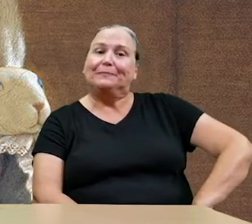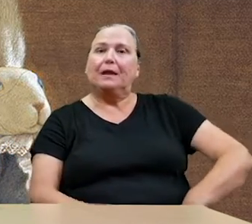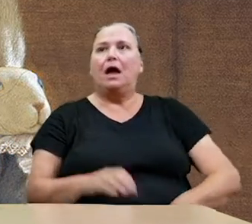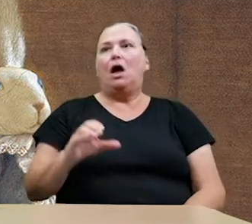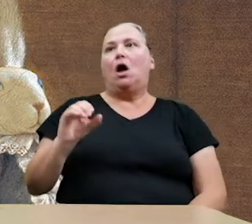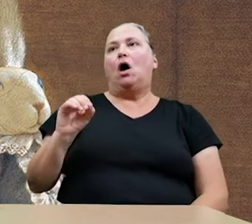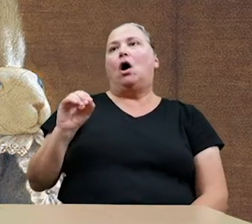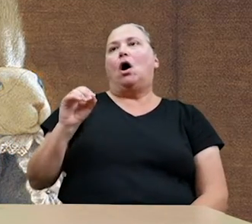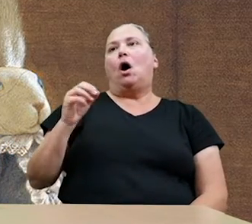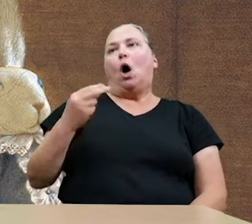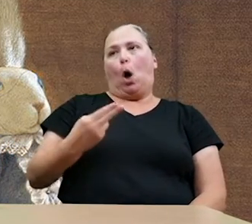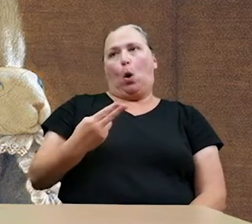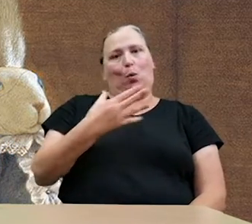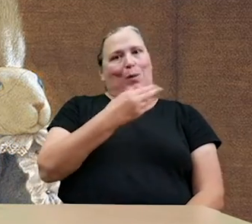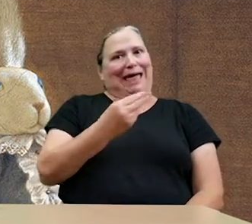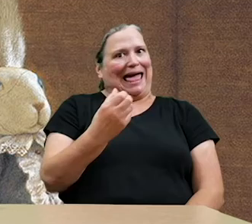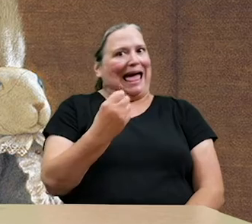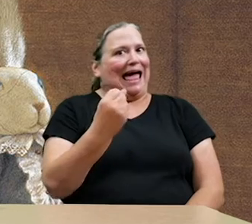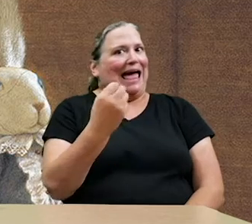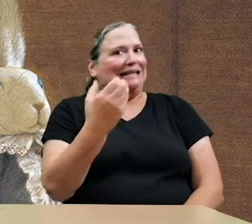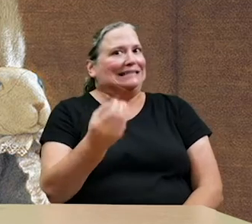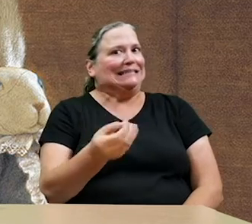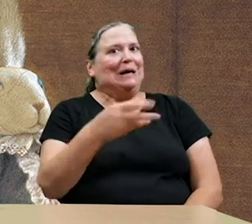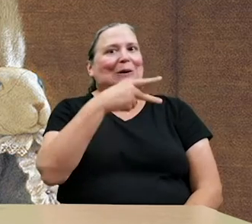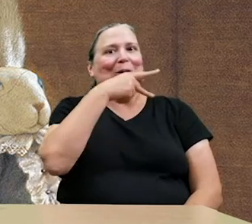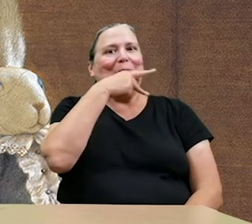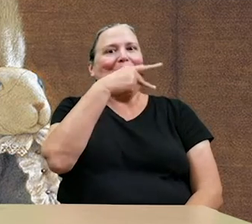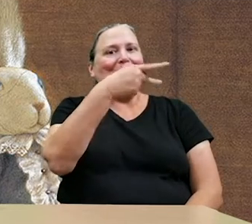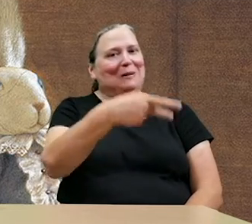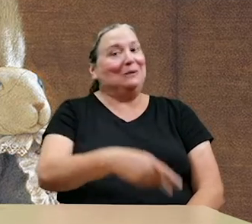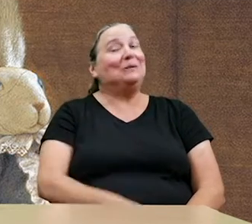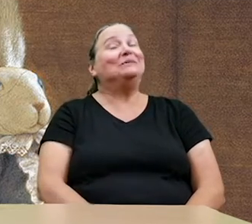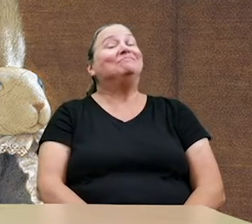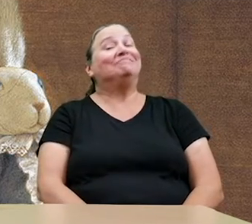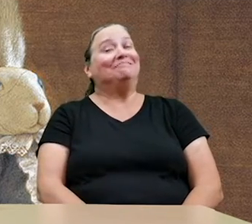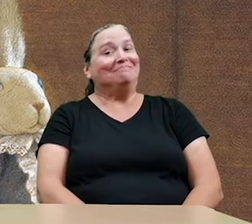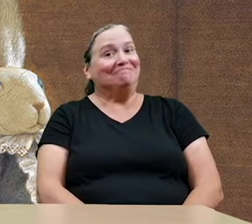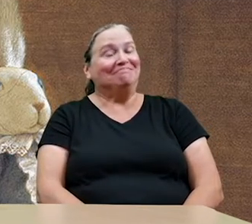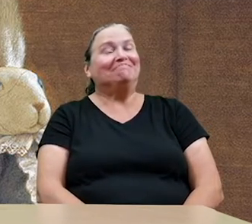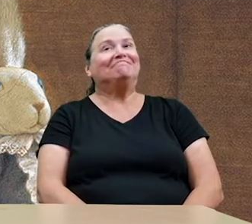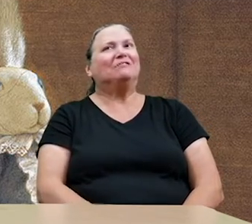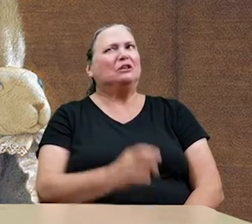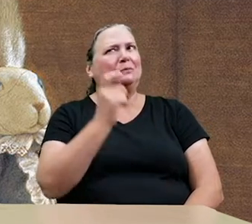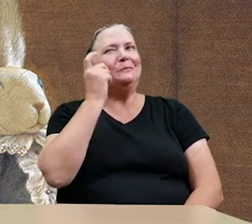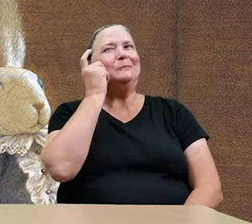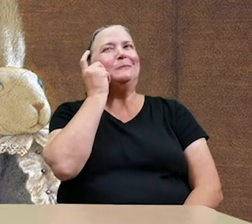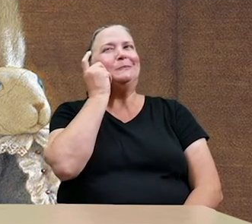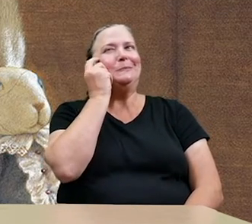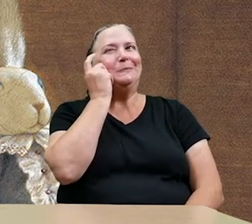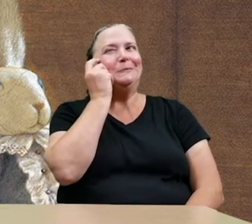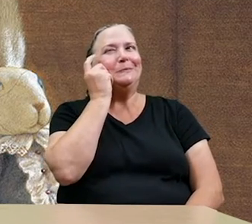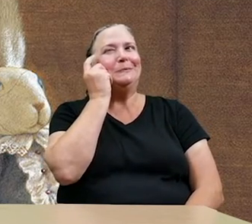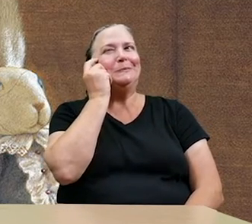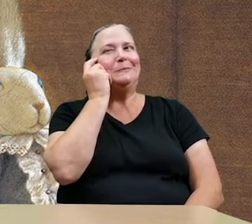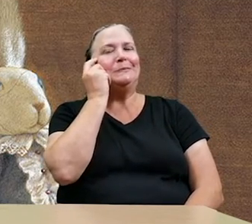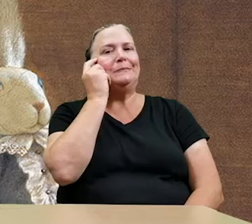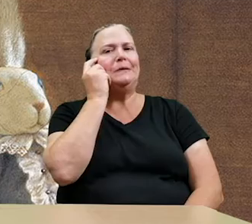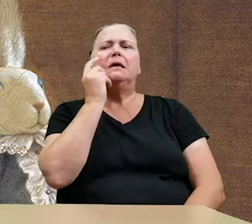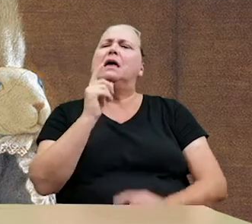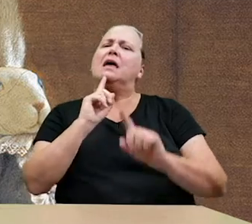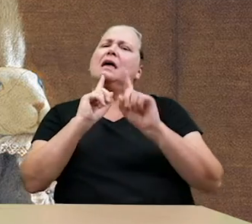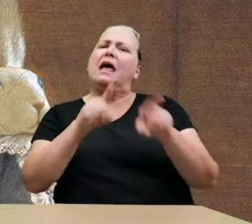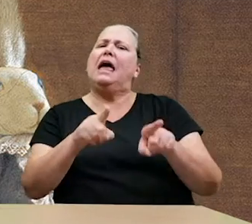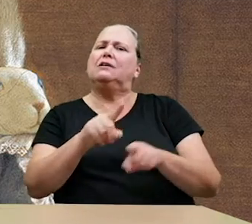Oh, and so? Pellegrina nodded. She was quiet for a moment. But answer me